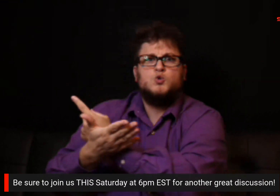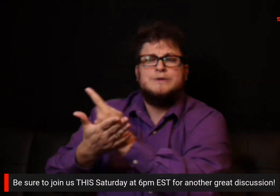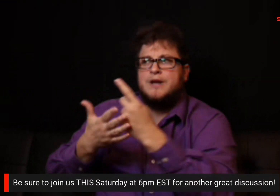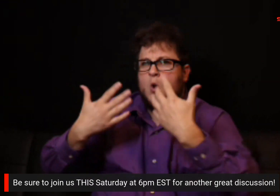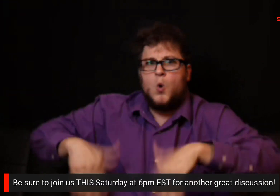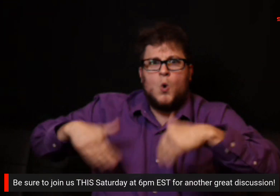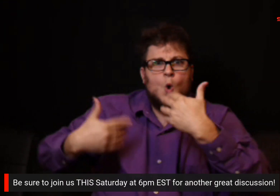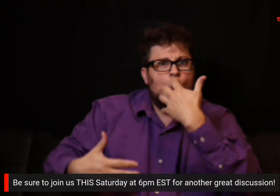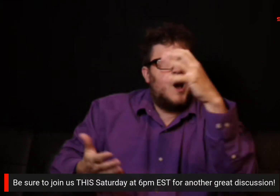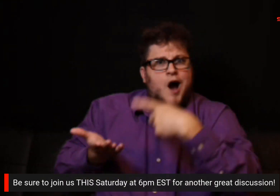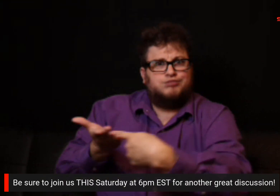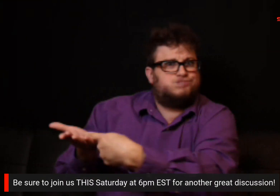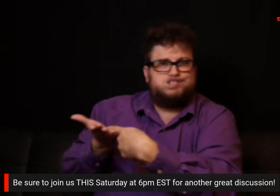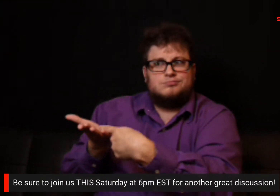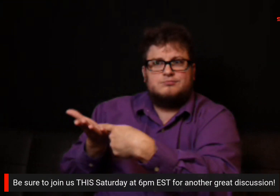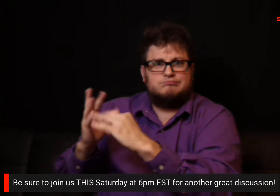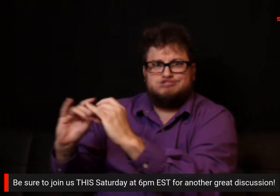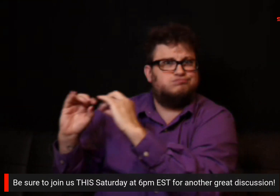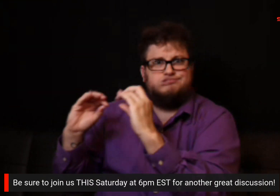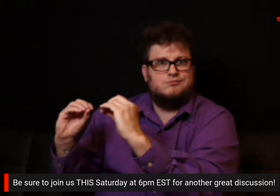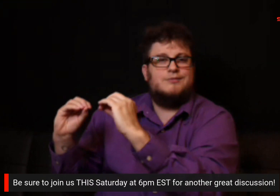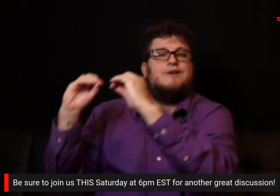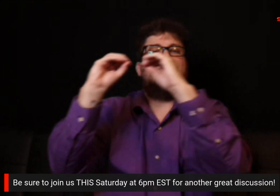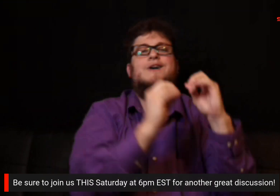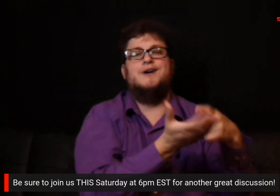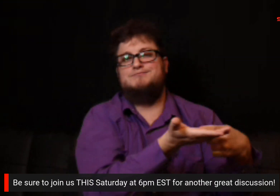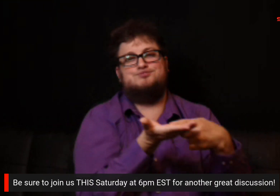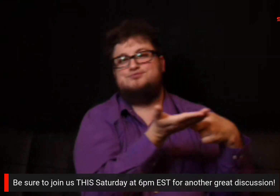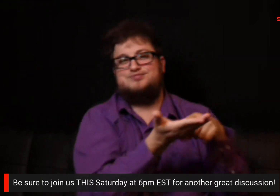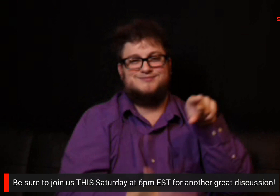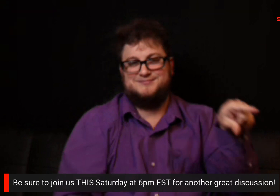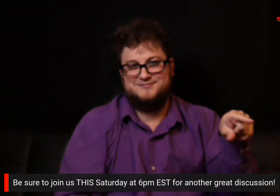diverse guests to discuss the hot topics of the week